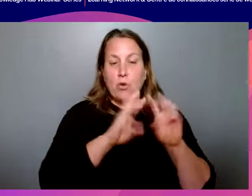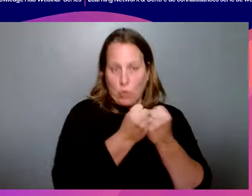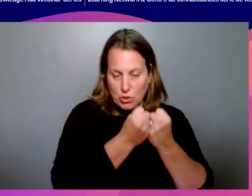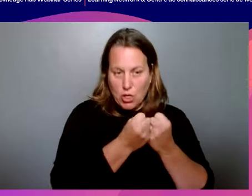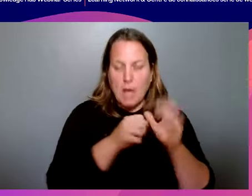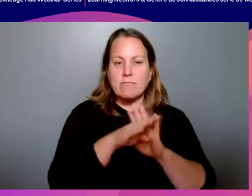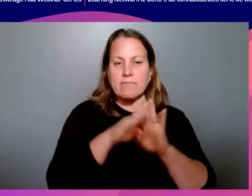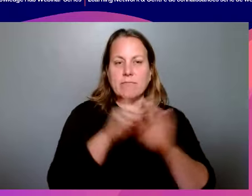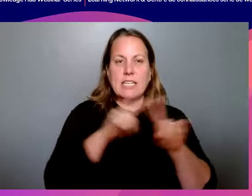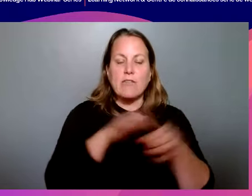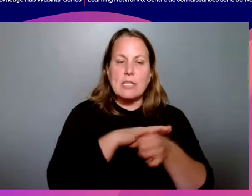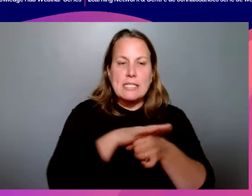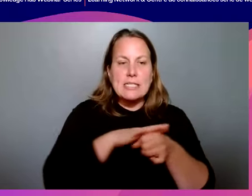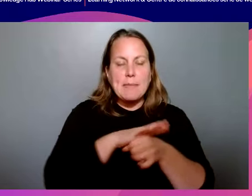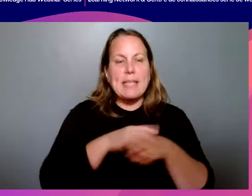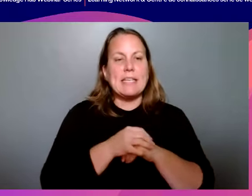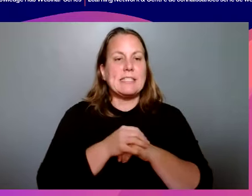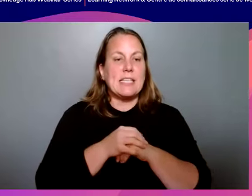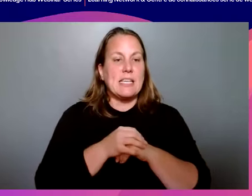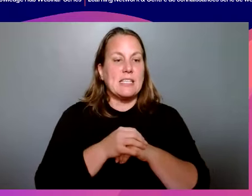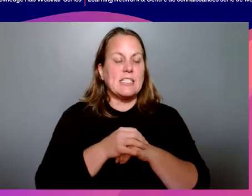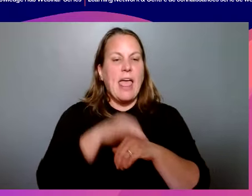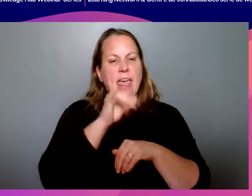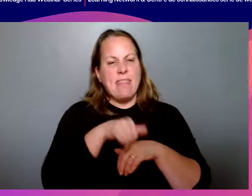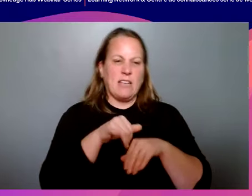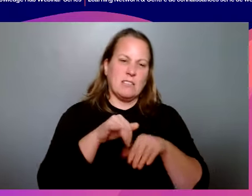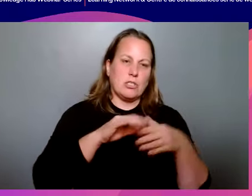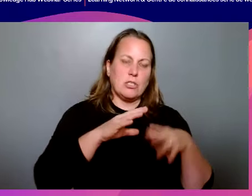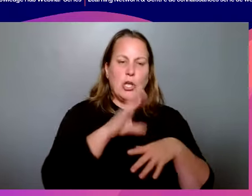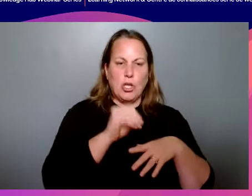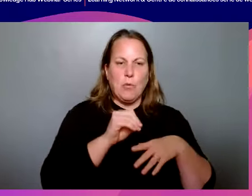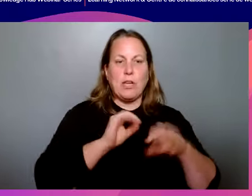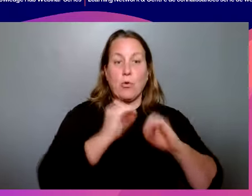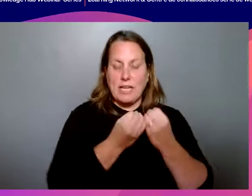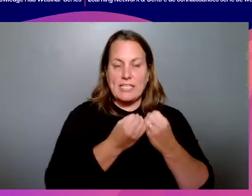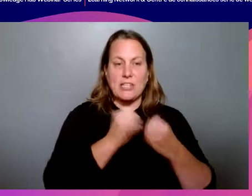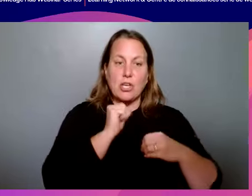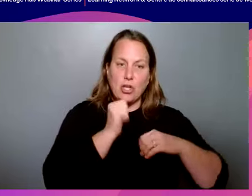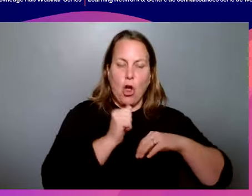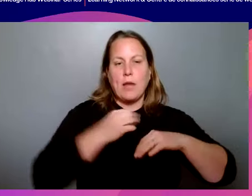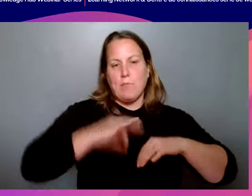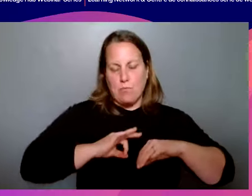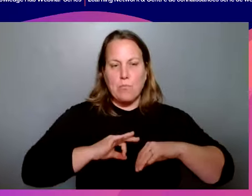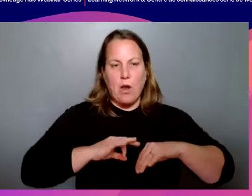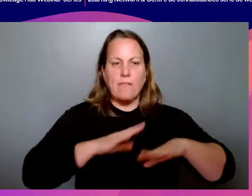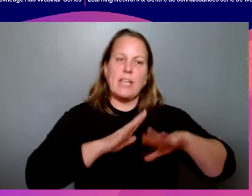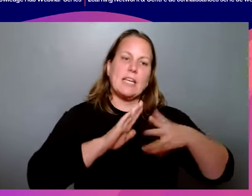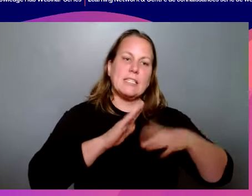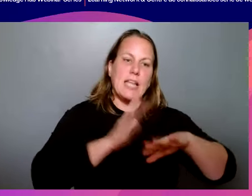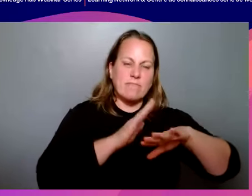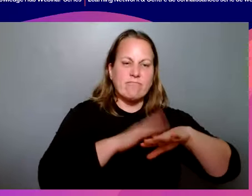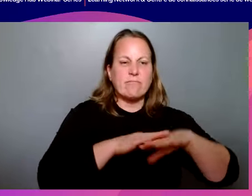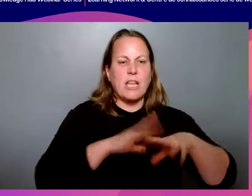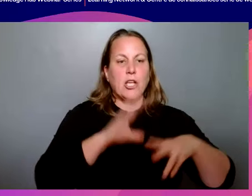nonprofit providing education and consultation services to organizations seeking to be more inclusive to